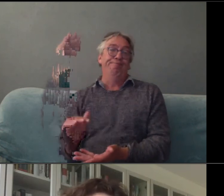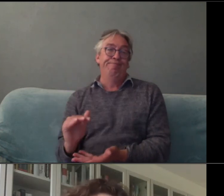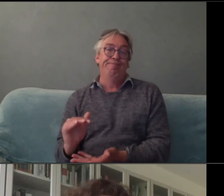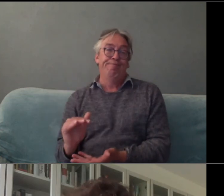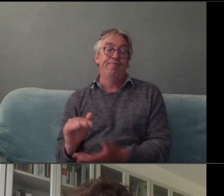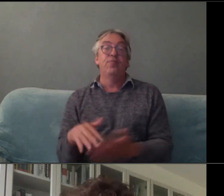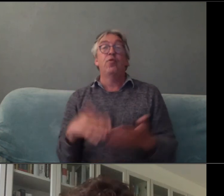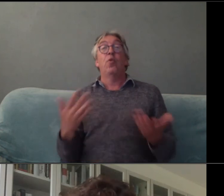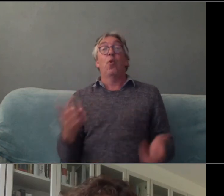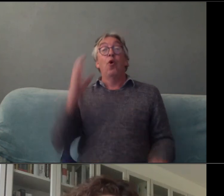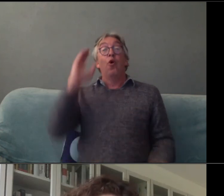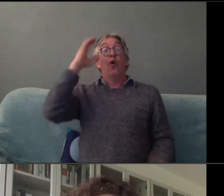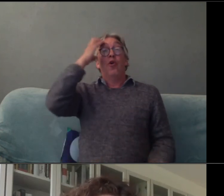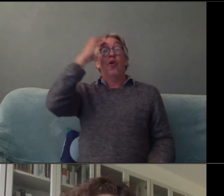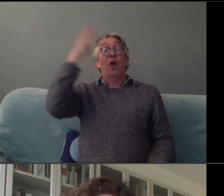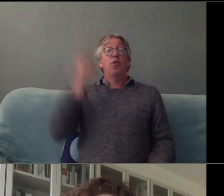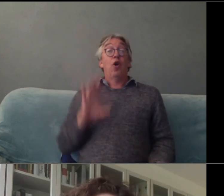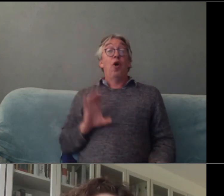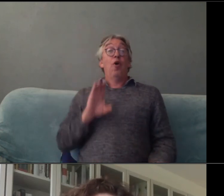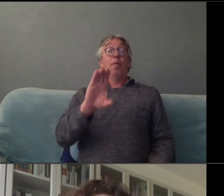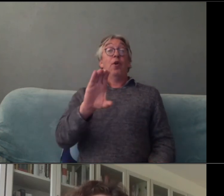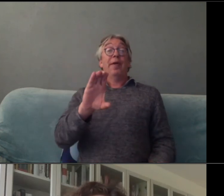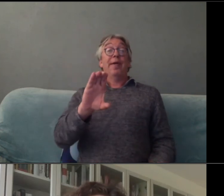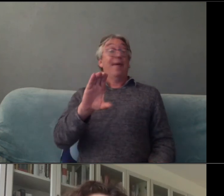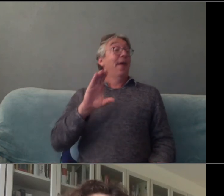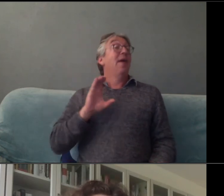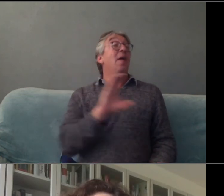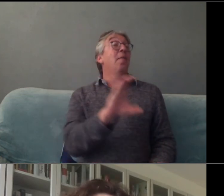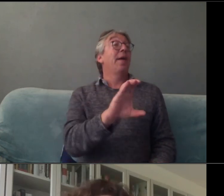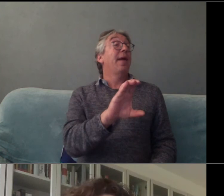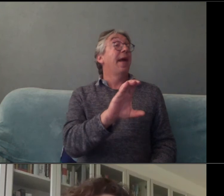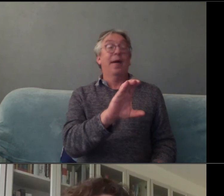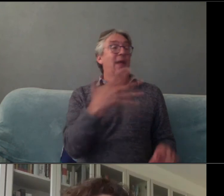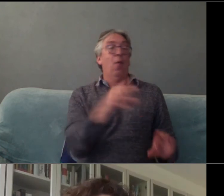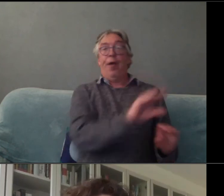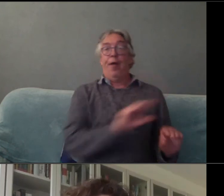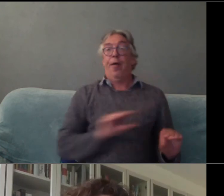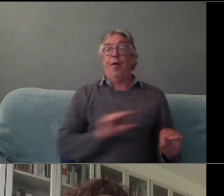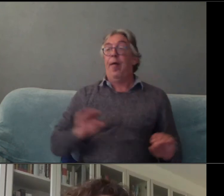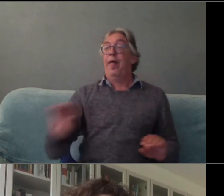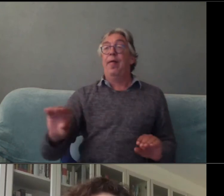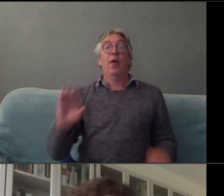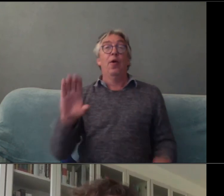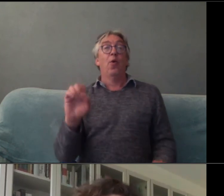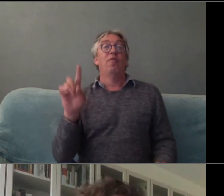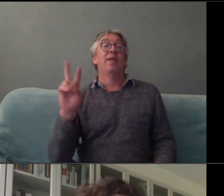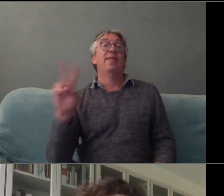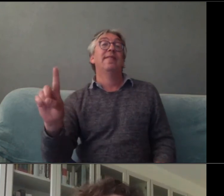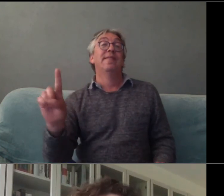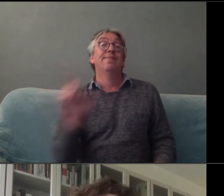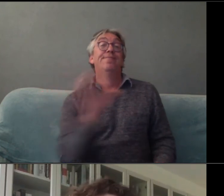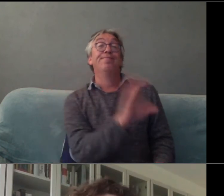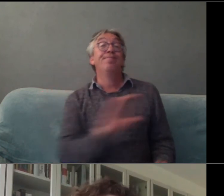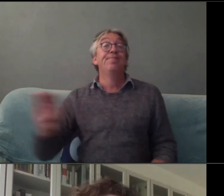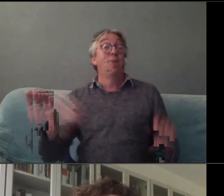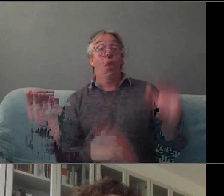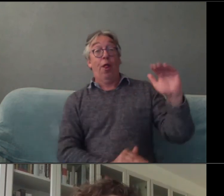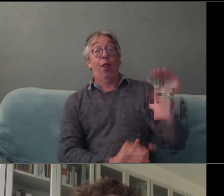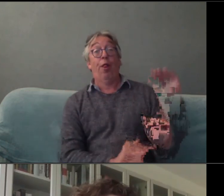reassigned to cover COVID-related expenses, and that some of those suggestions to